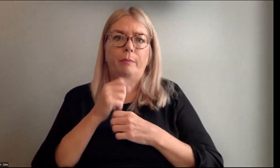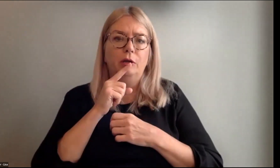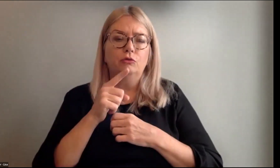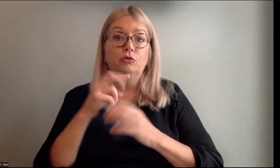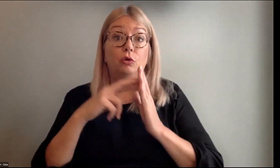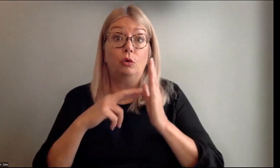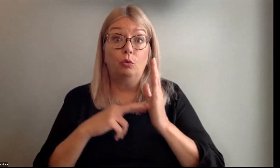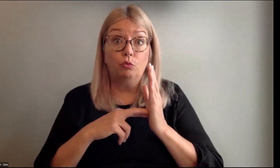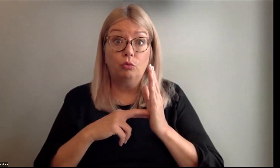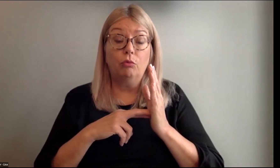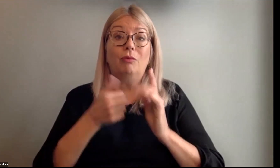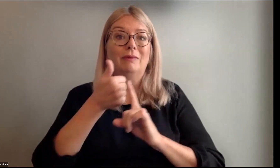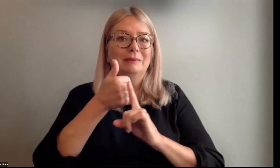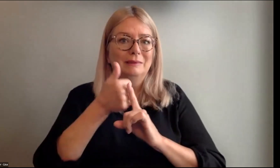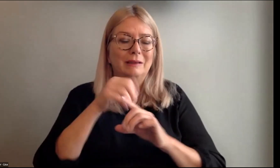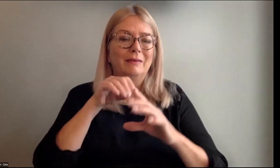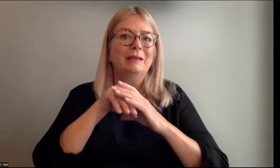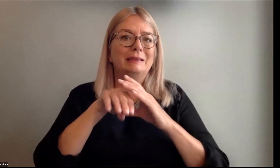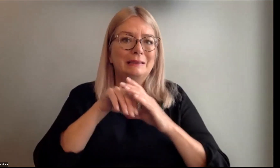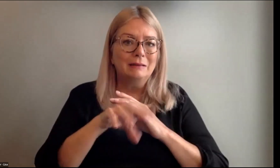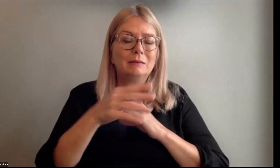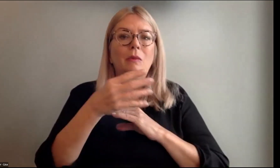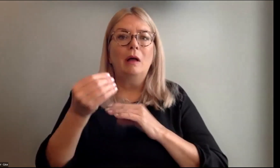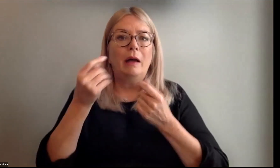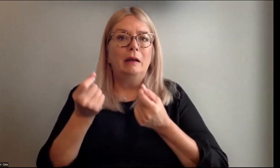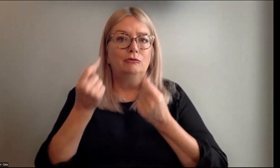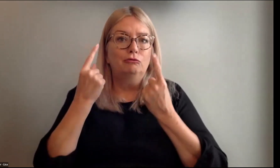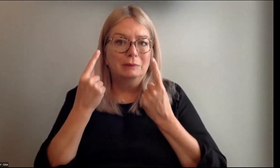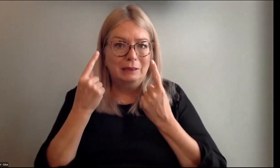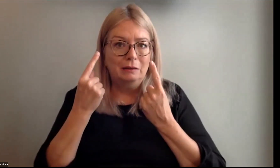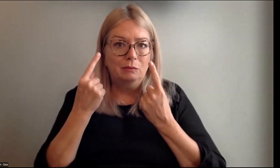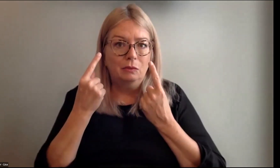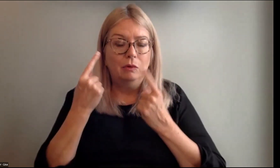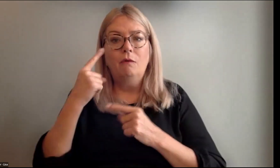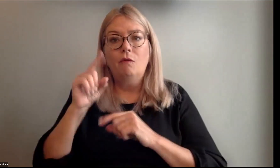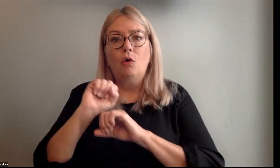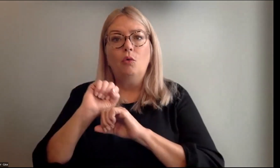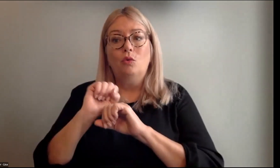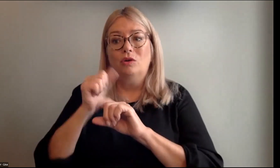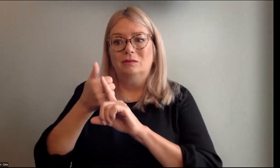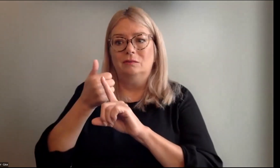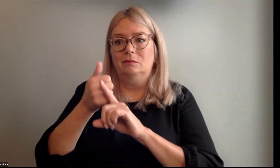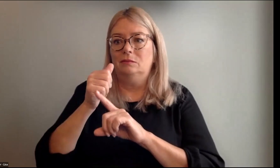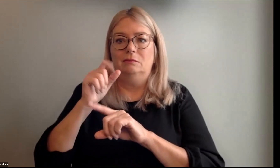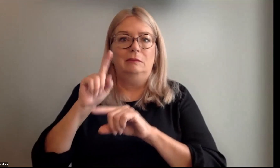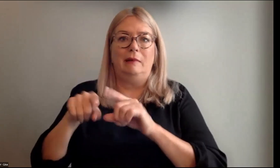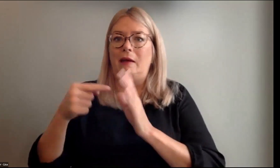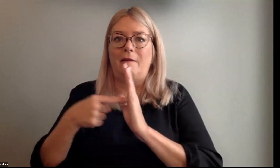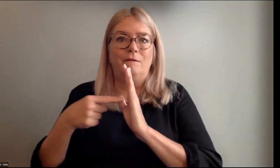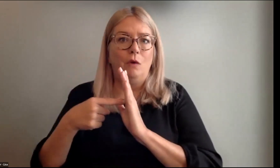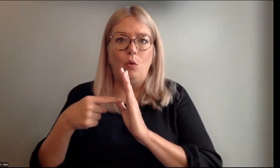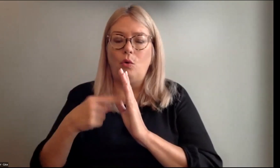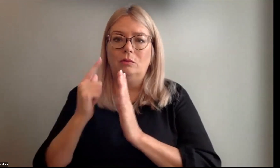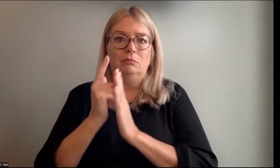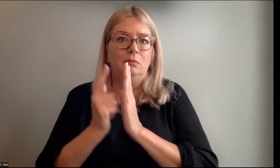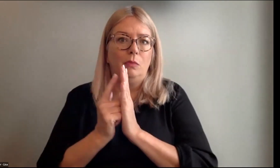is accessible and understandable for workers who don't have that kind of additional support. Particularly, again, I want